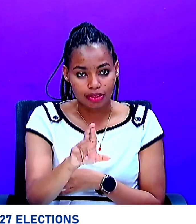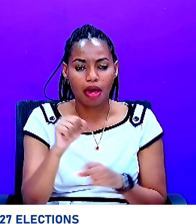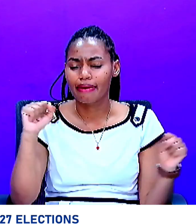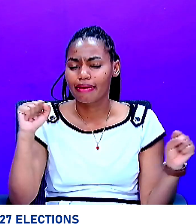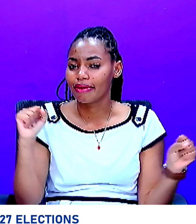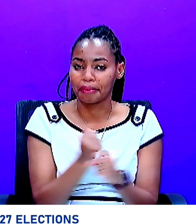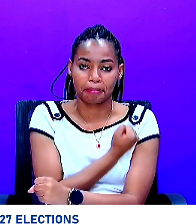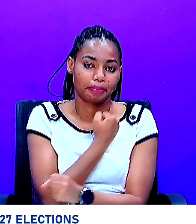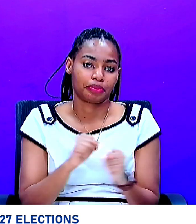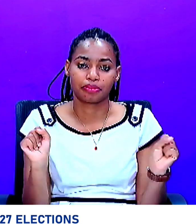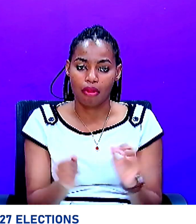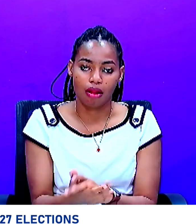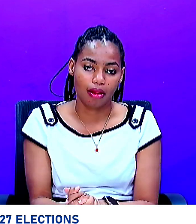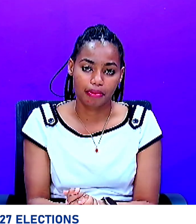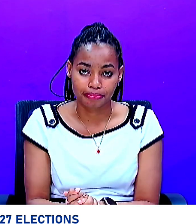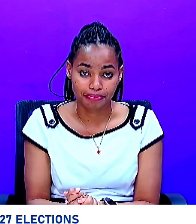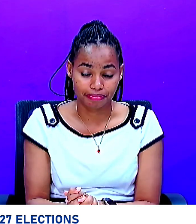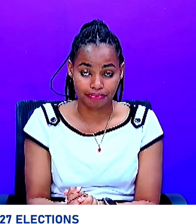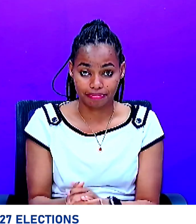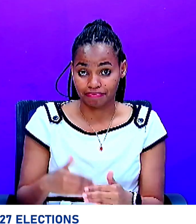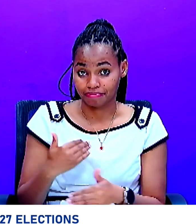of rigging, calling such fears as impossible.